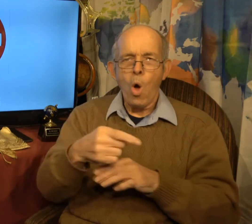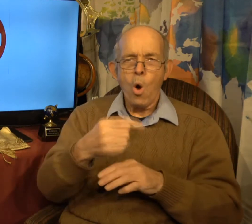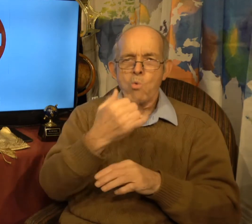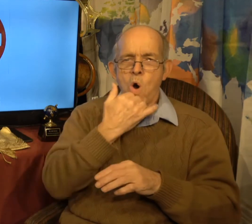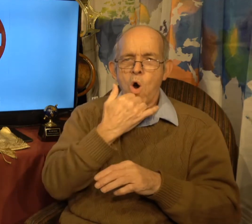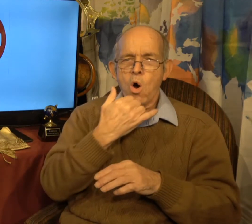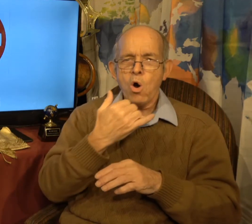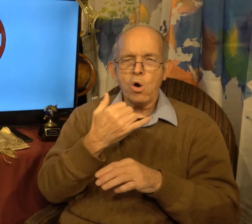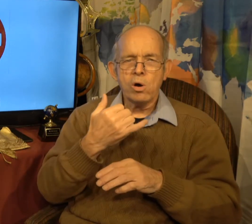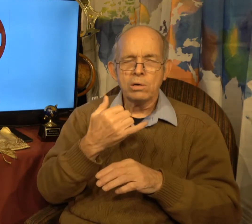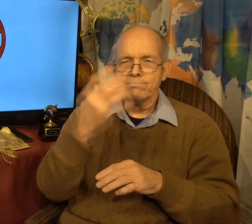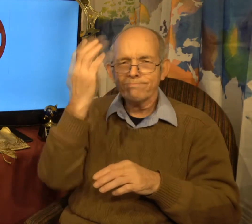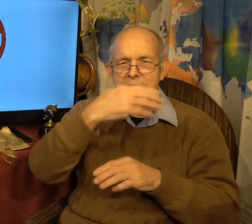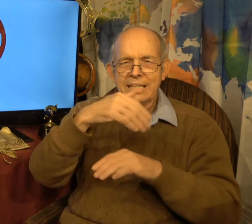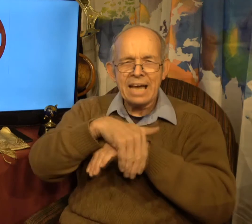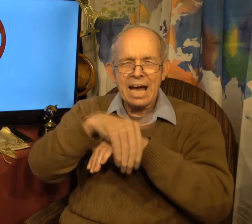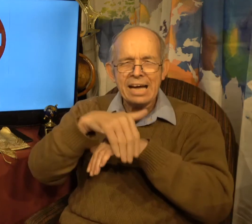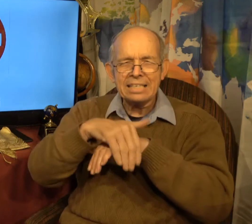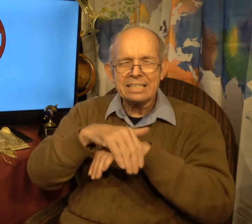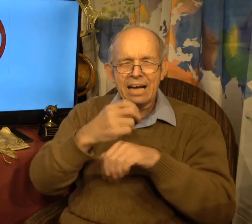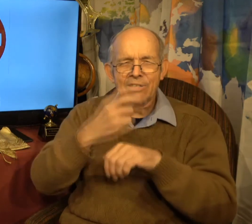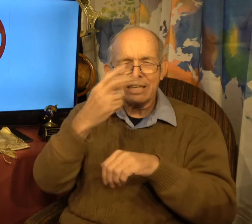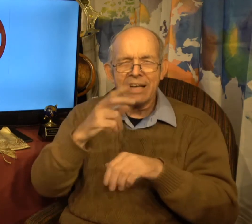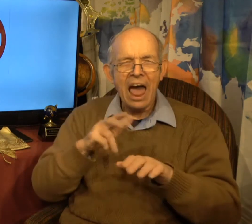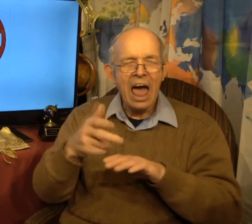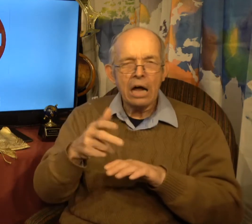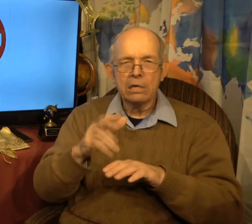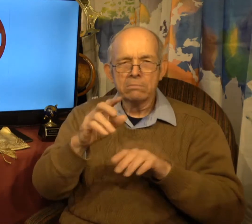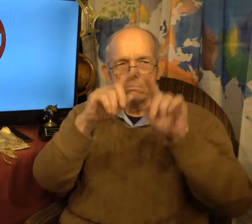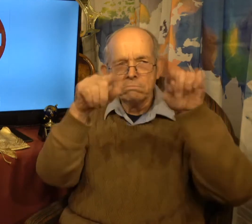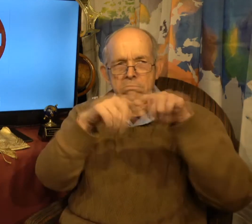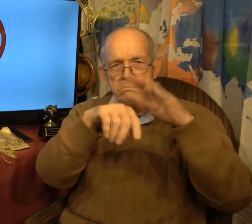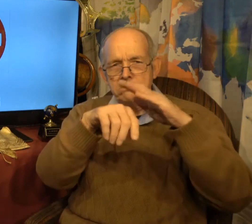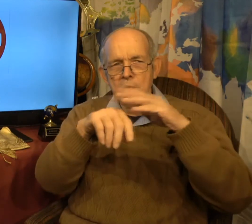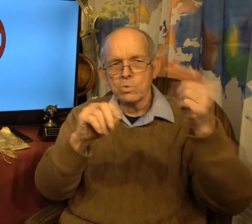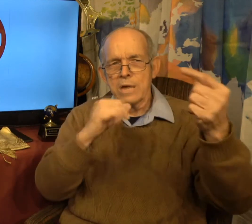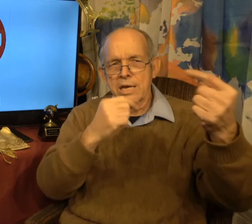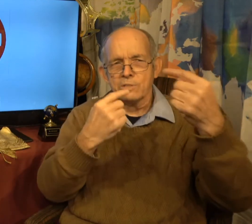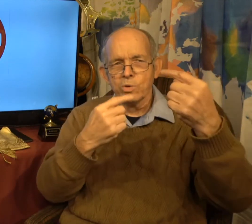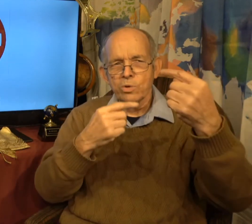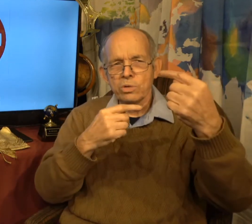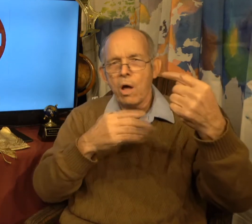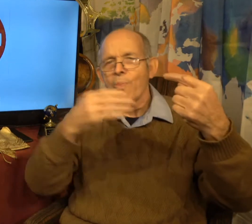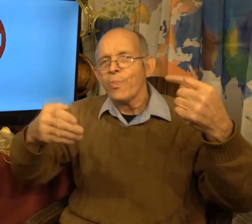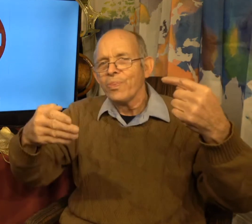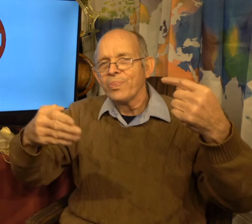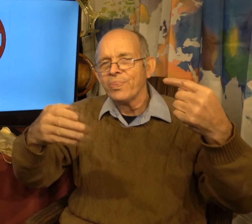Sometimes, whoa, light, I see. Do not enter.